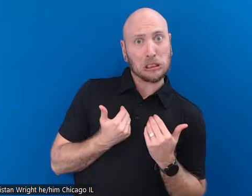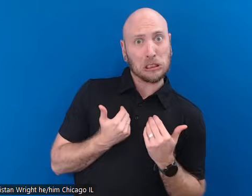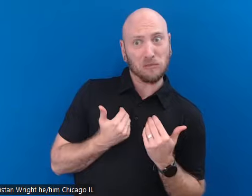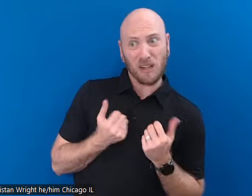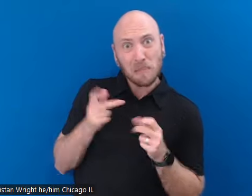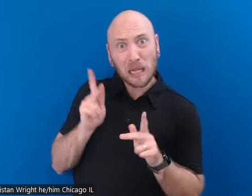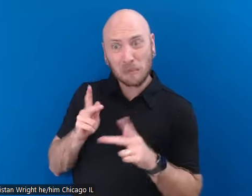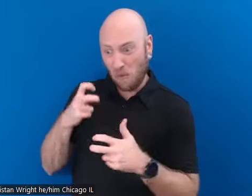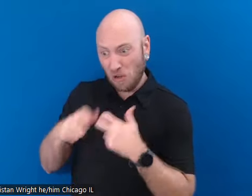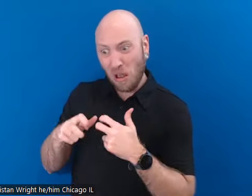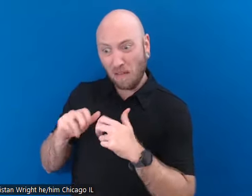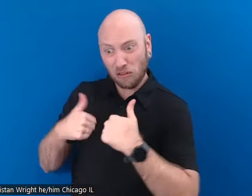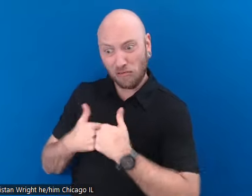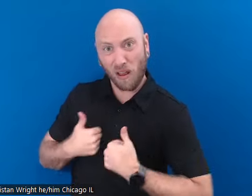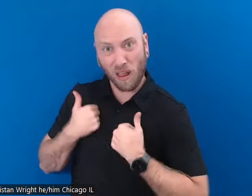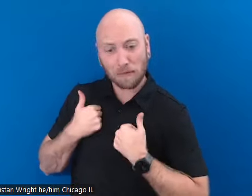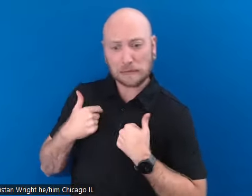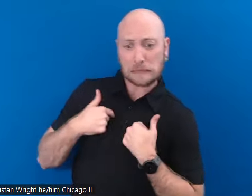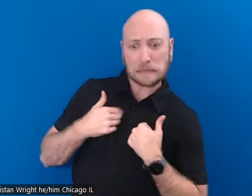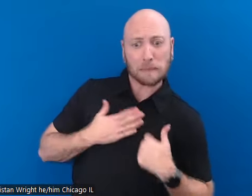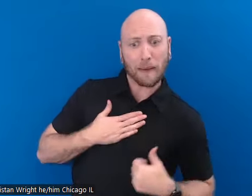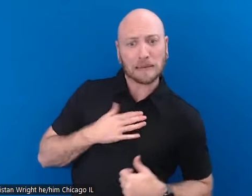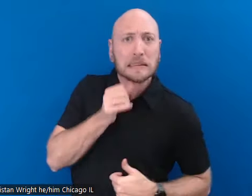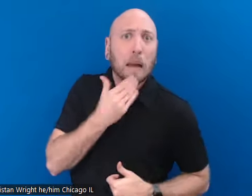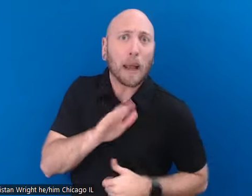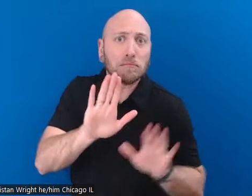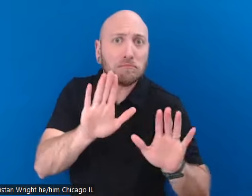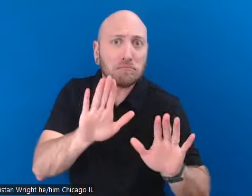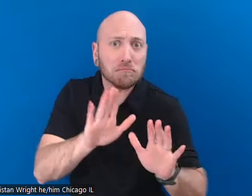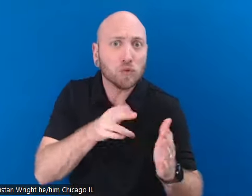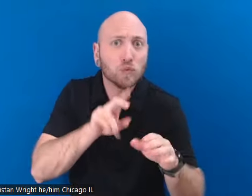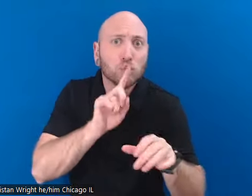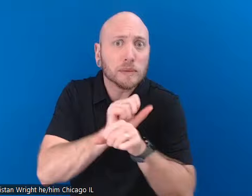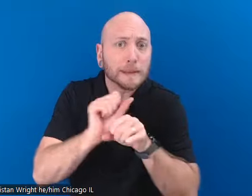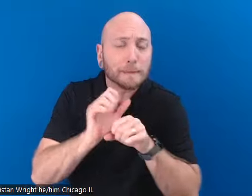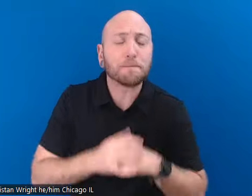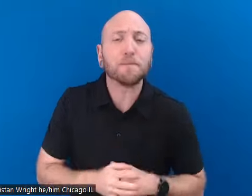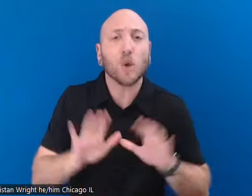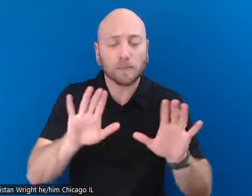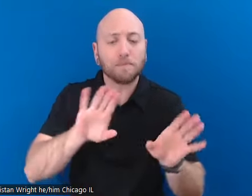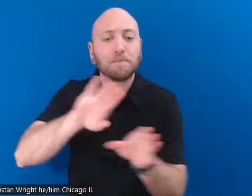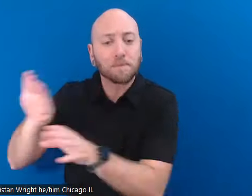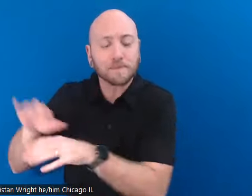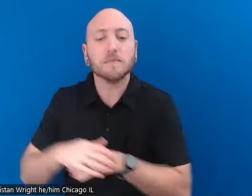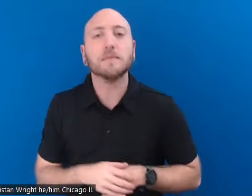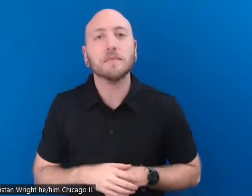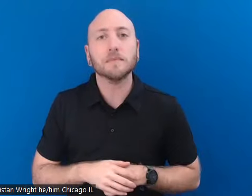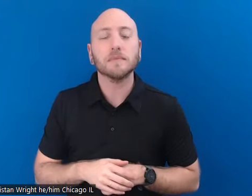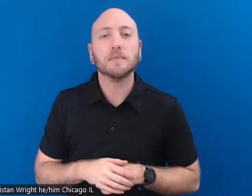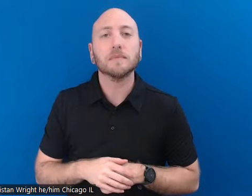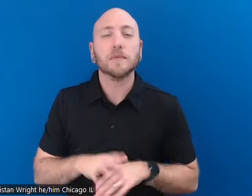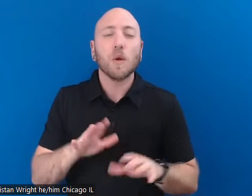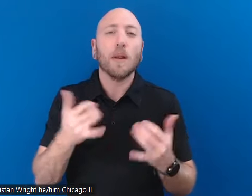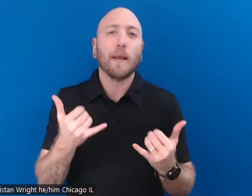So next, I was in Connecticut, and I just want to talk a little bit about my first drink because I want to talk